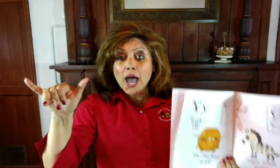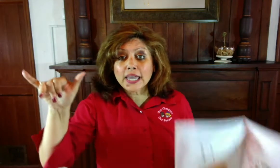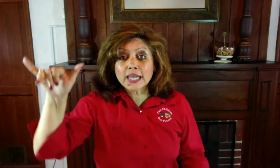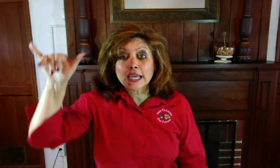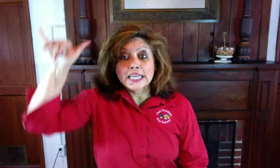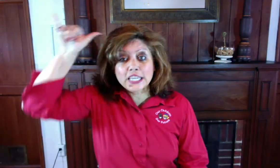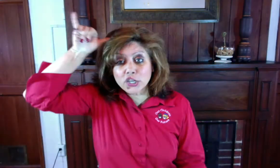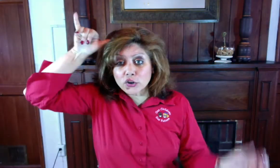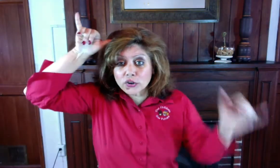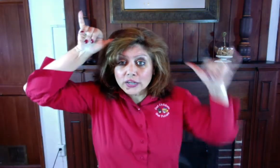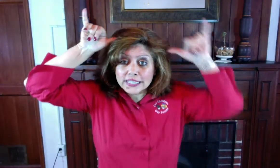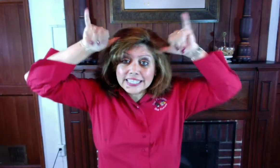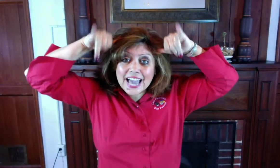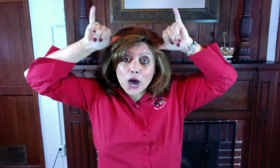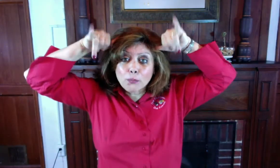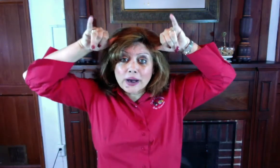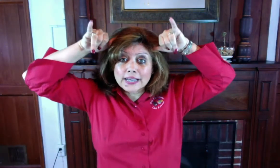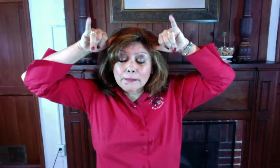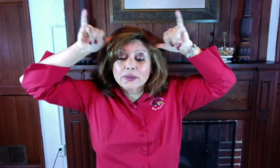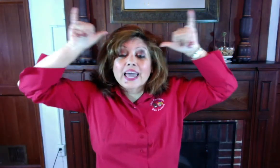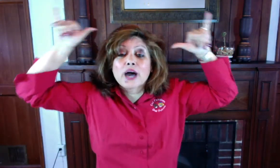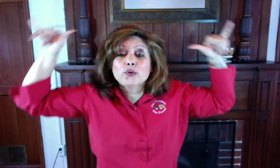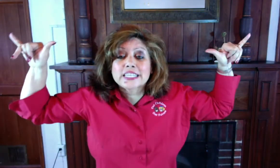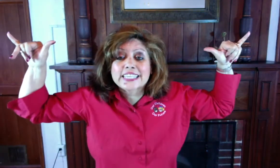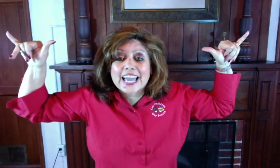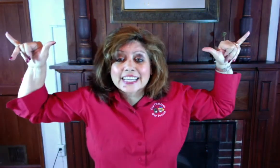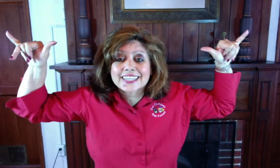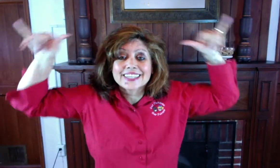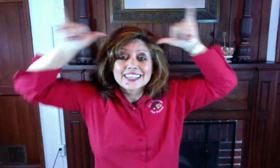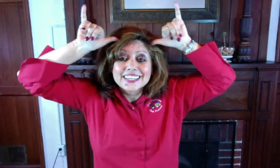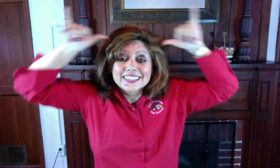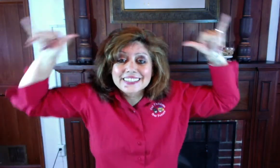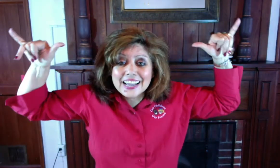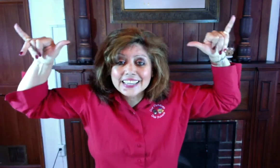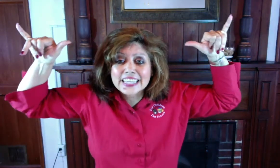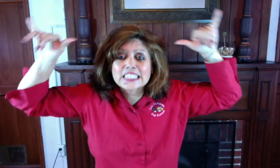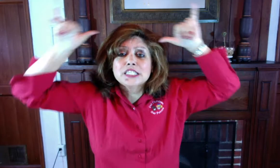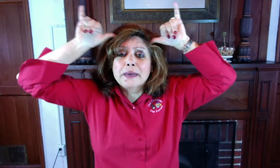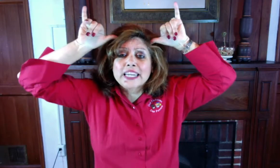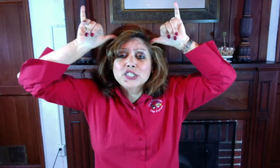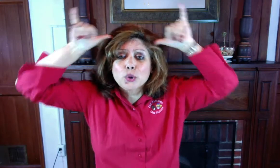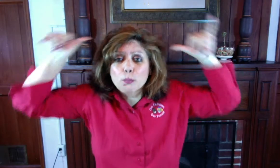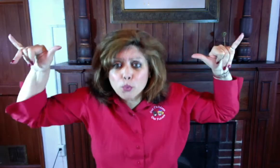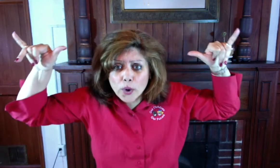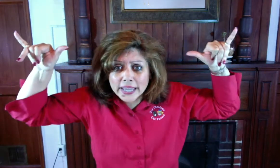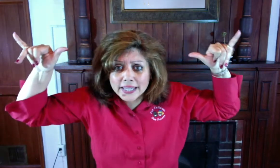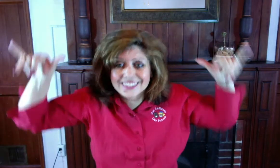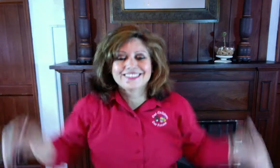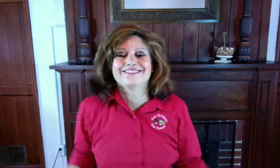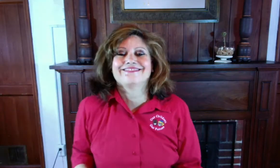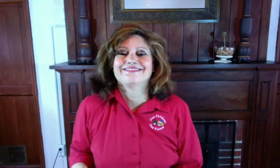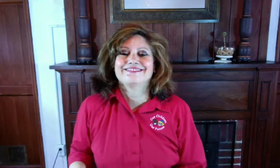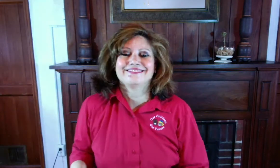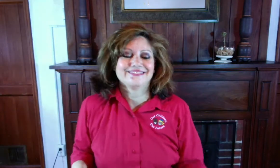Y, here is a cow, vaca, but out is a yak, yak. And in Spanish, buey.